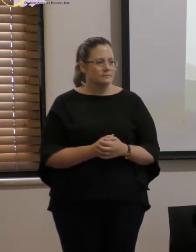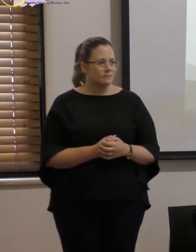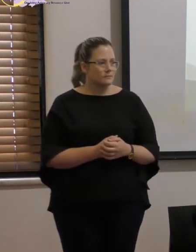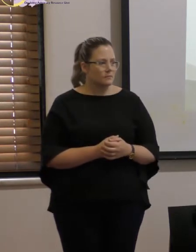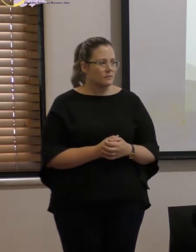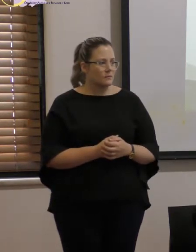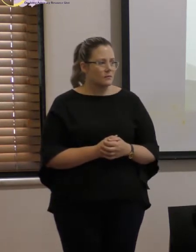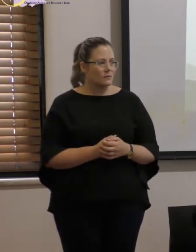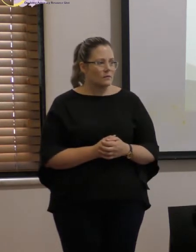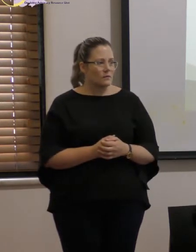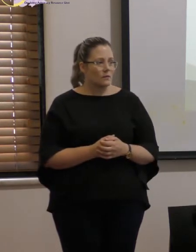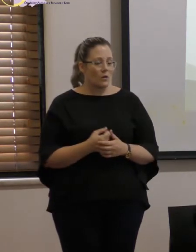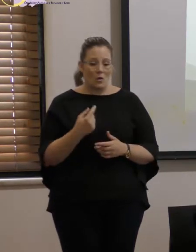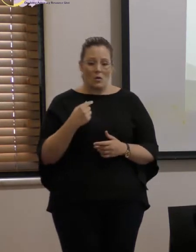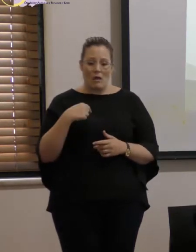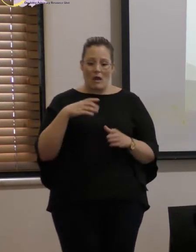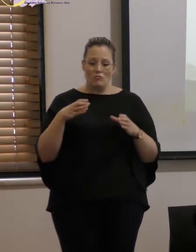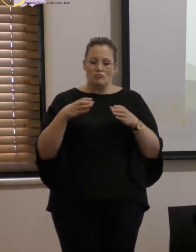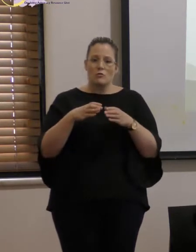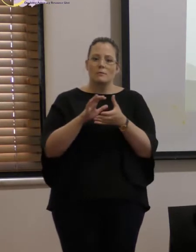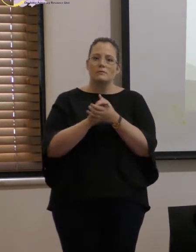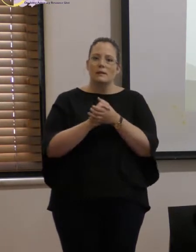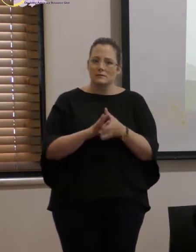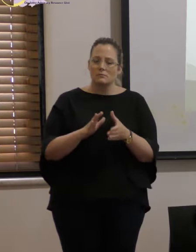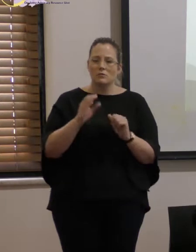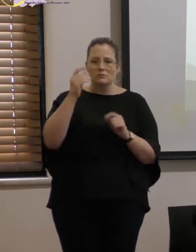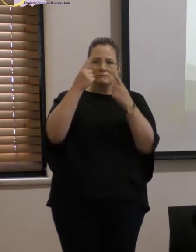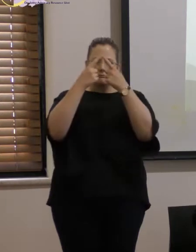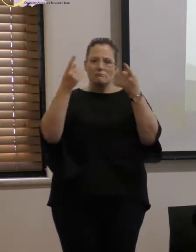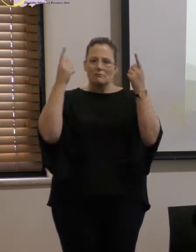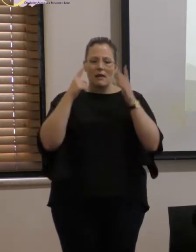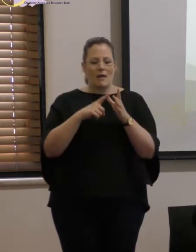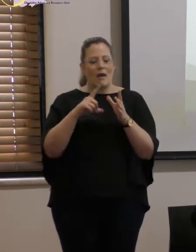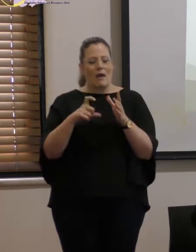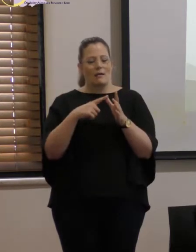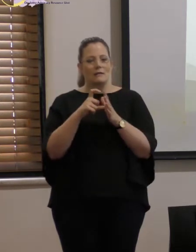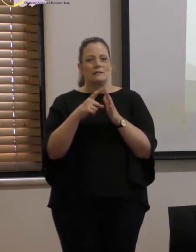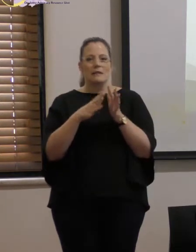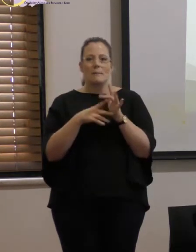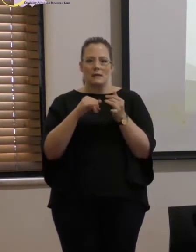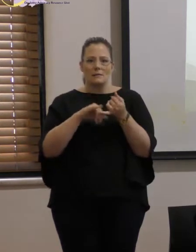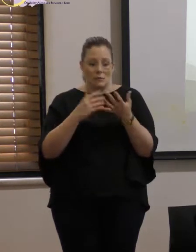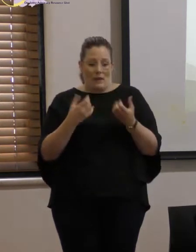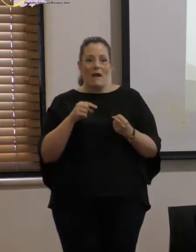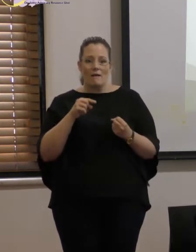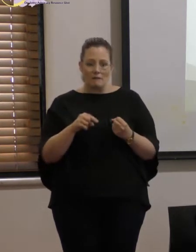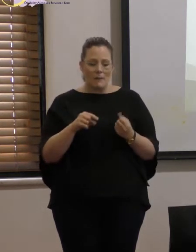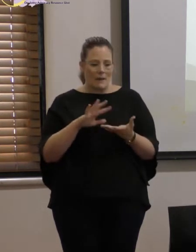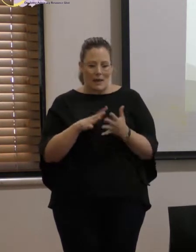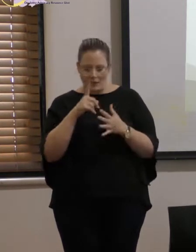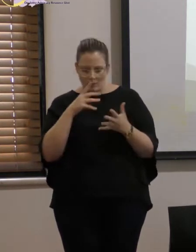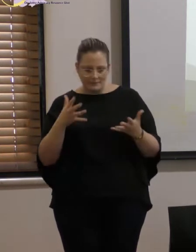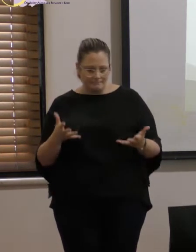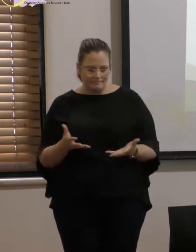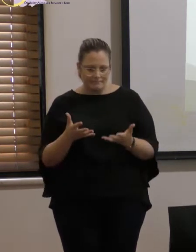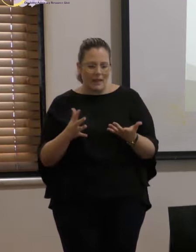group of really skilled academics, which we can link you into, but it's then how do you do it, and then how does